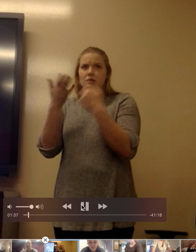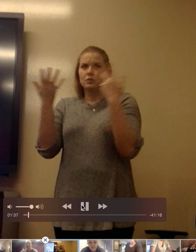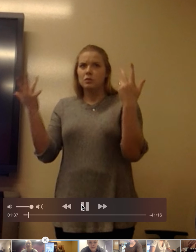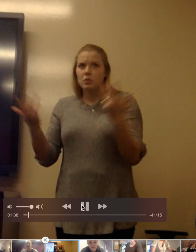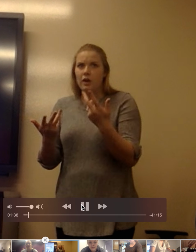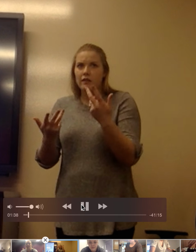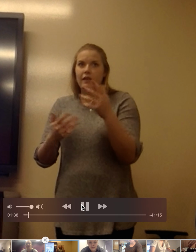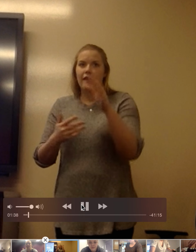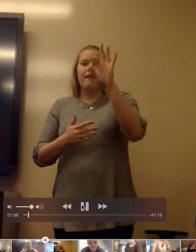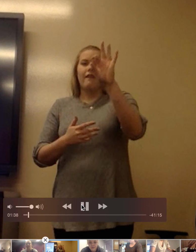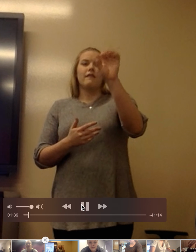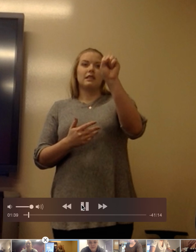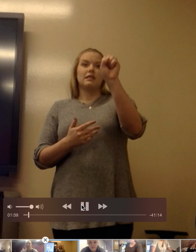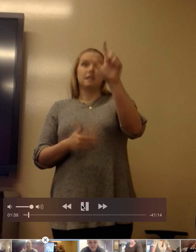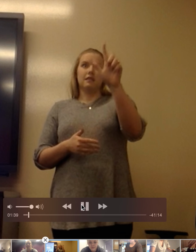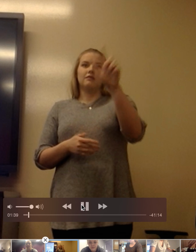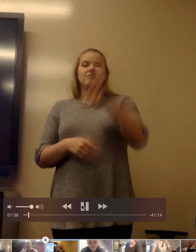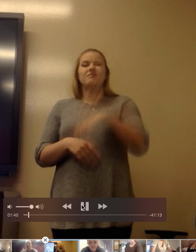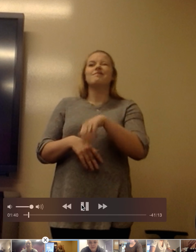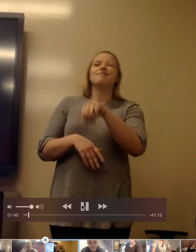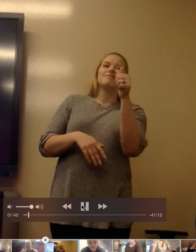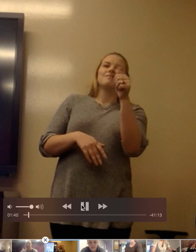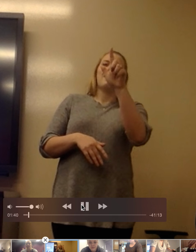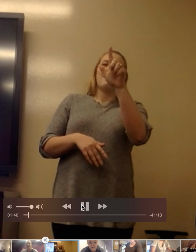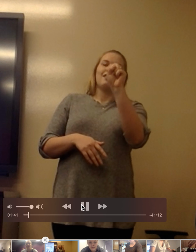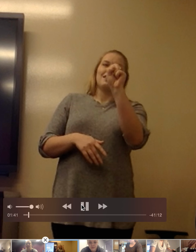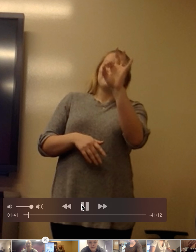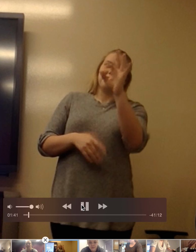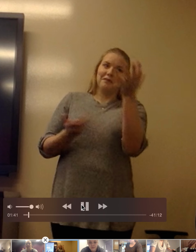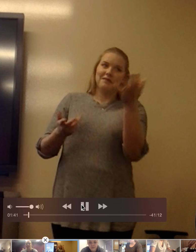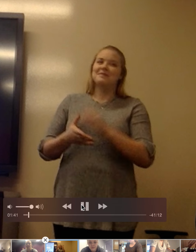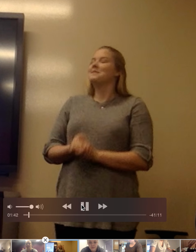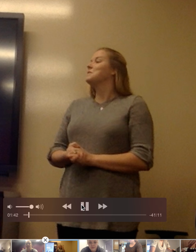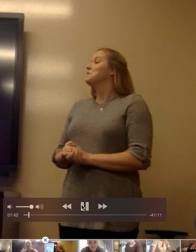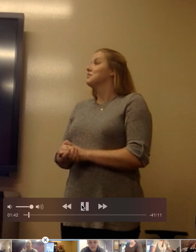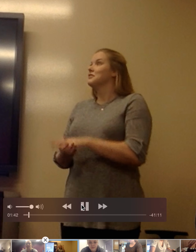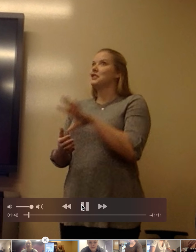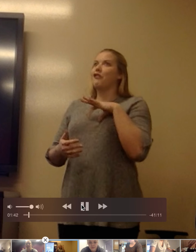So American Sign Language started out of FSL. Really, it's LSF.